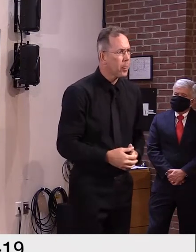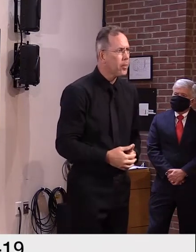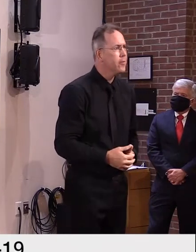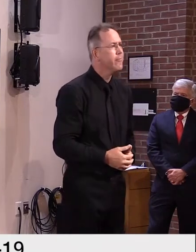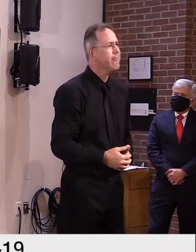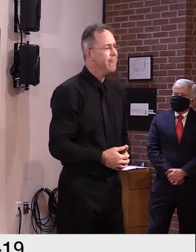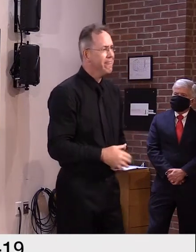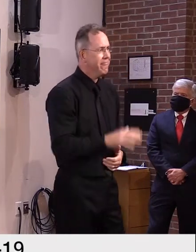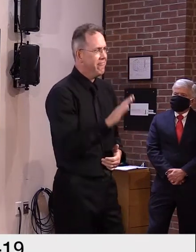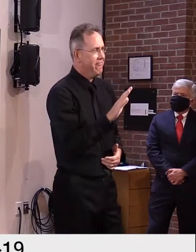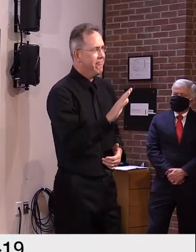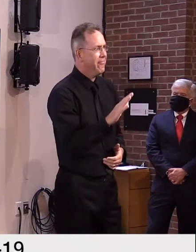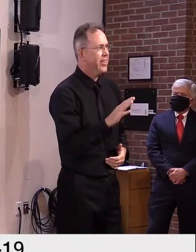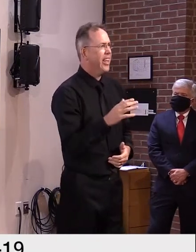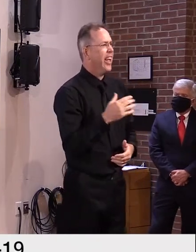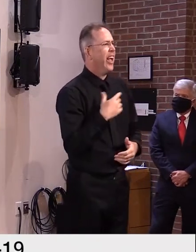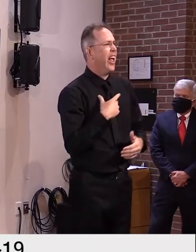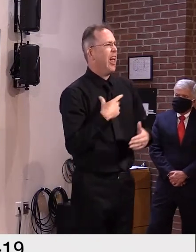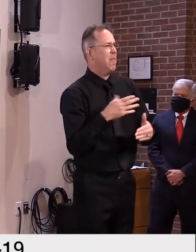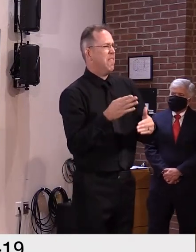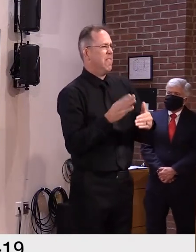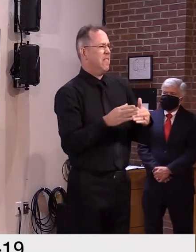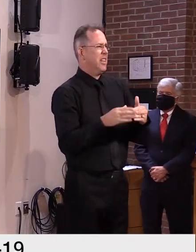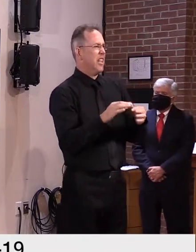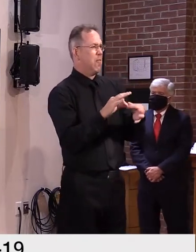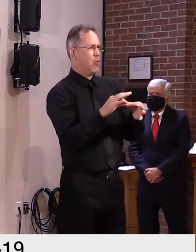Let me just finish up with that one quickly, okay, Steve?